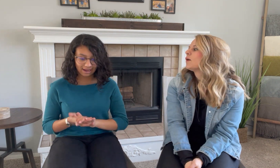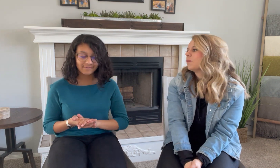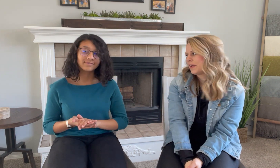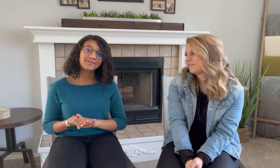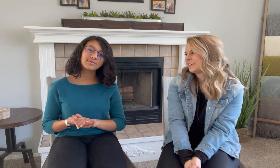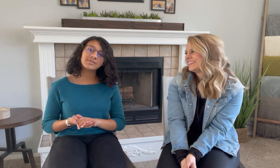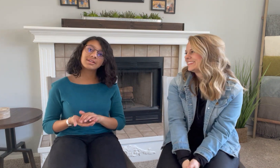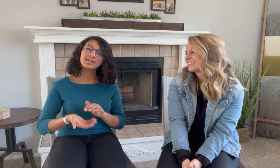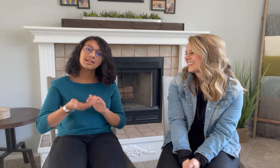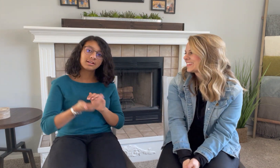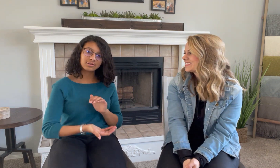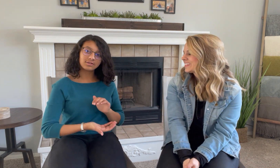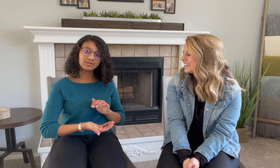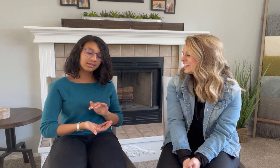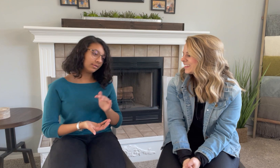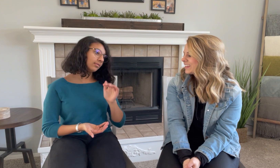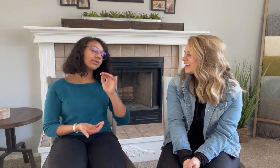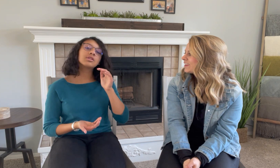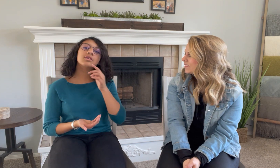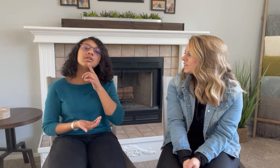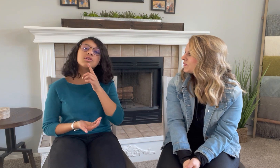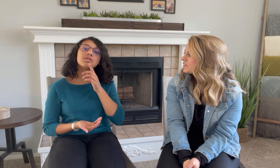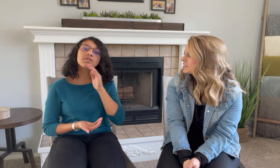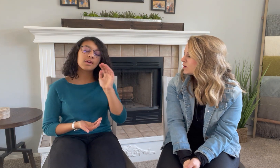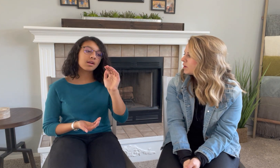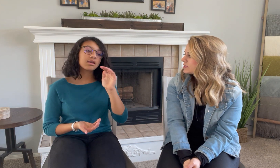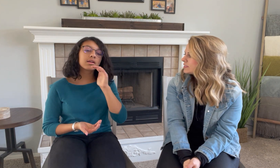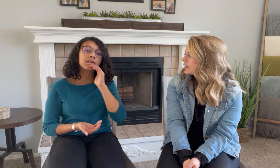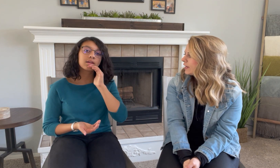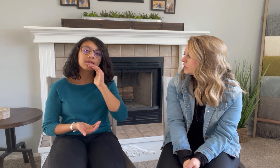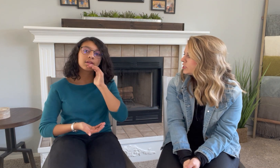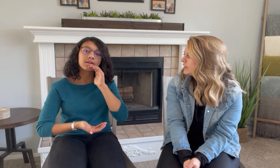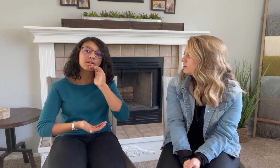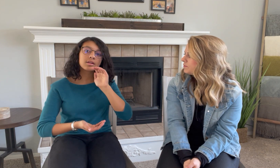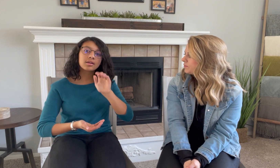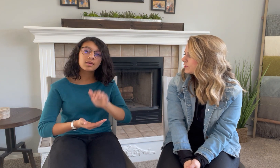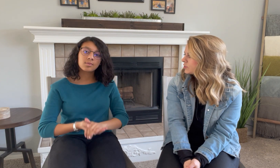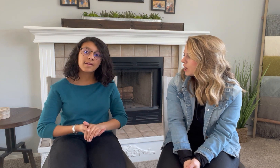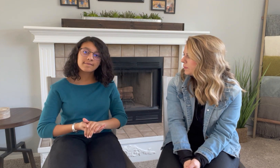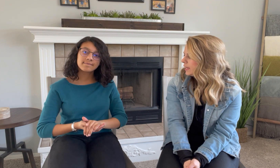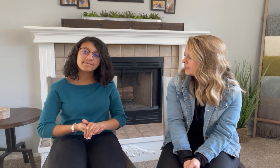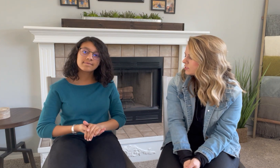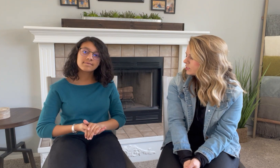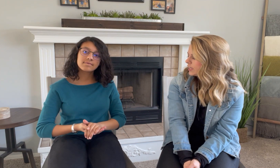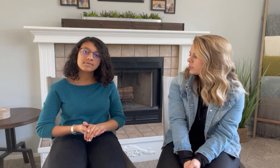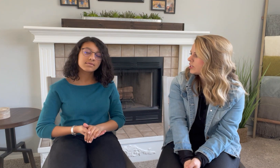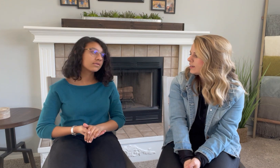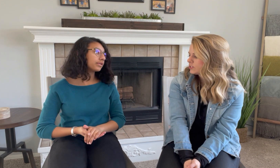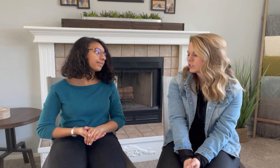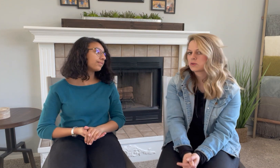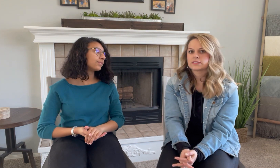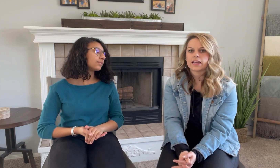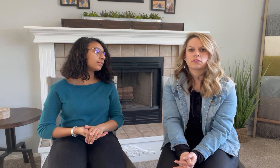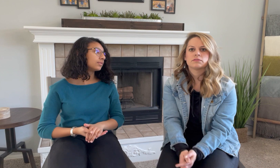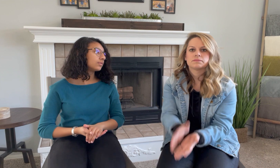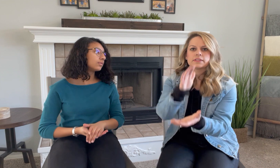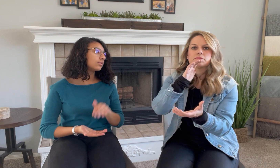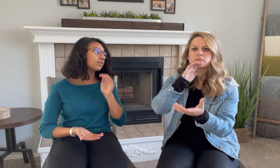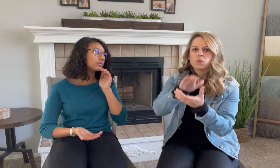wife, like this. So it's at your chin. Your dominant hand starts at your chin. It just goes down. Yep,